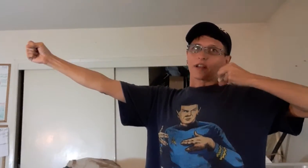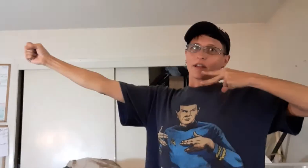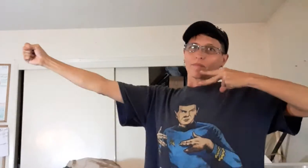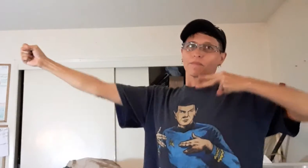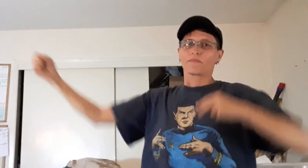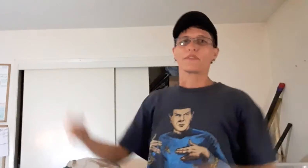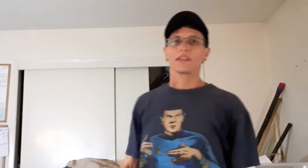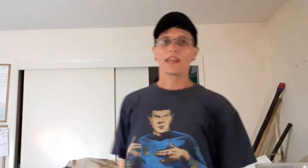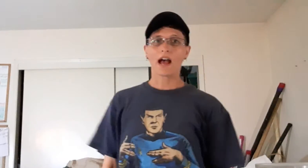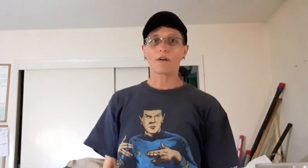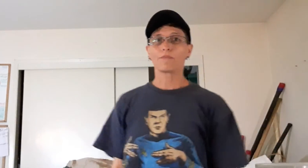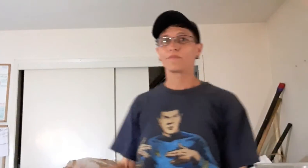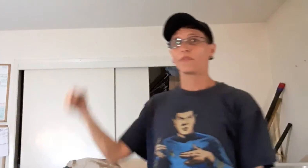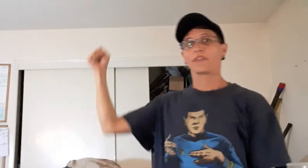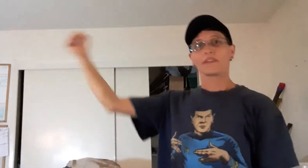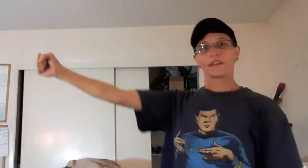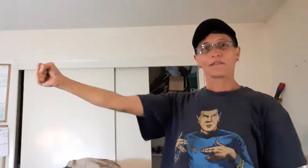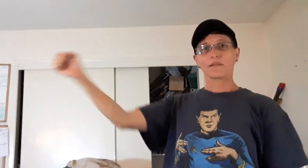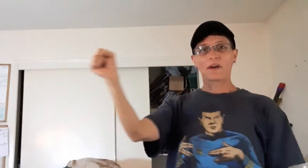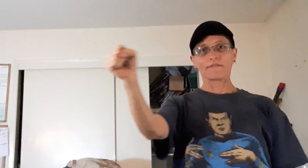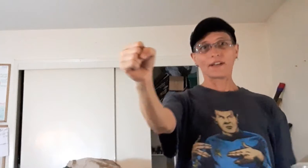Archery. Now, see my fist?